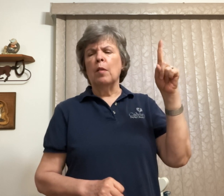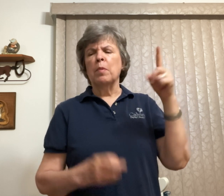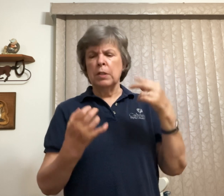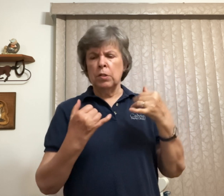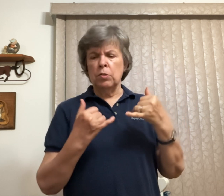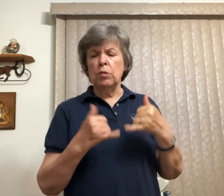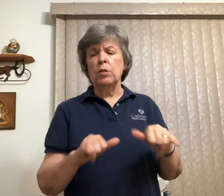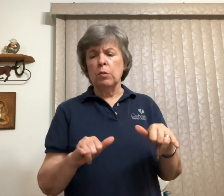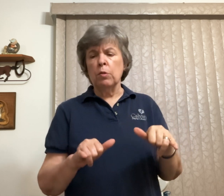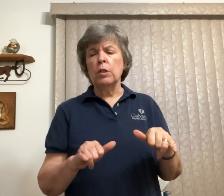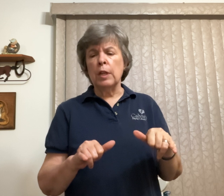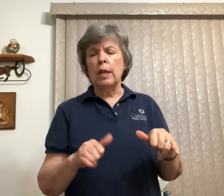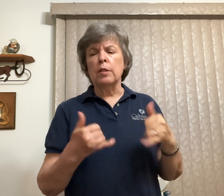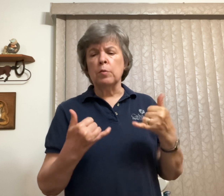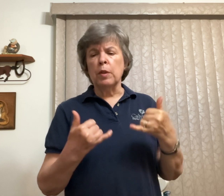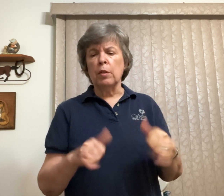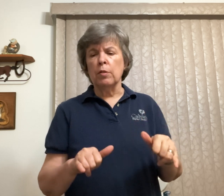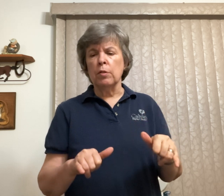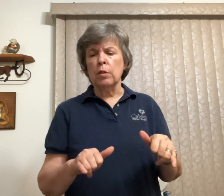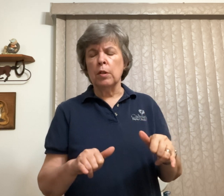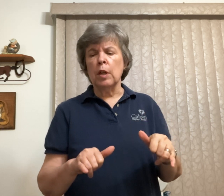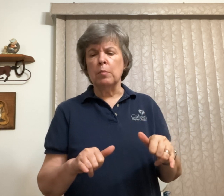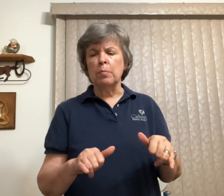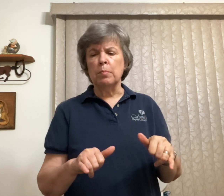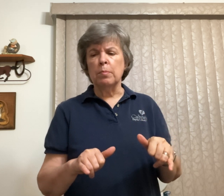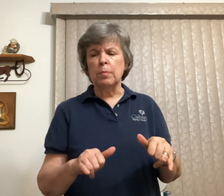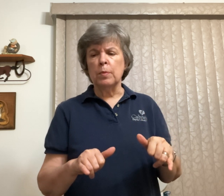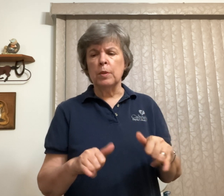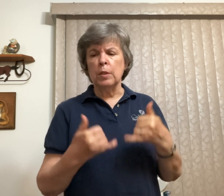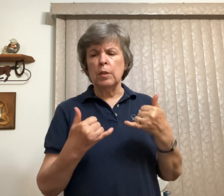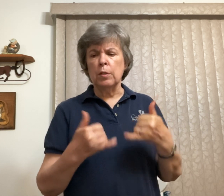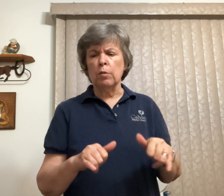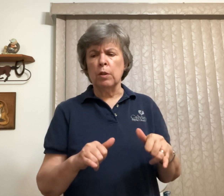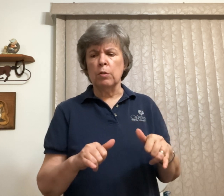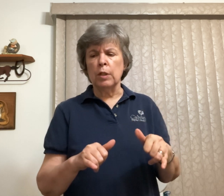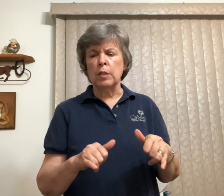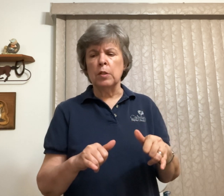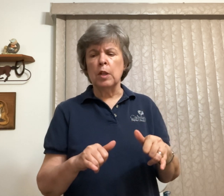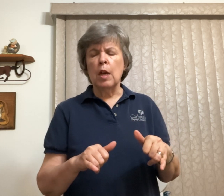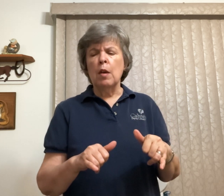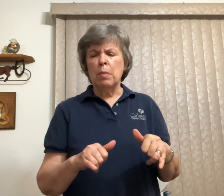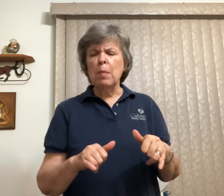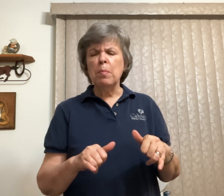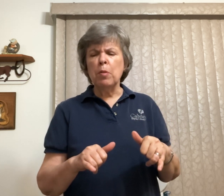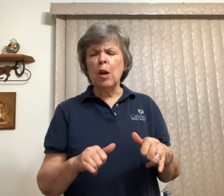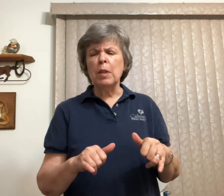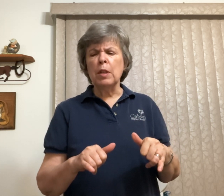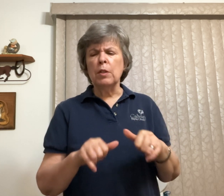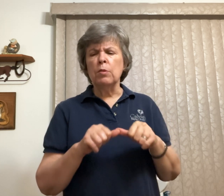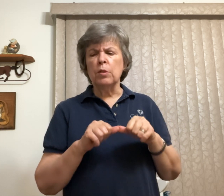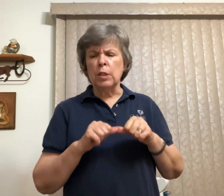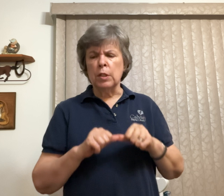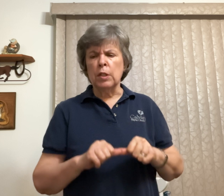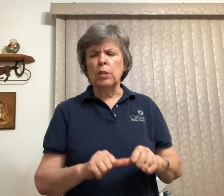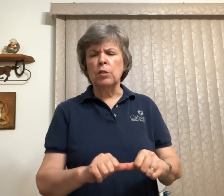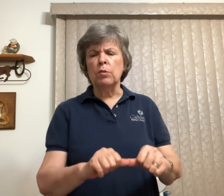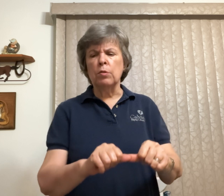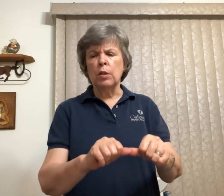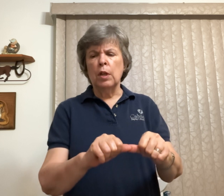This is still or yet, as we learned in an earlier sentence. But I'm probably going to use continue. I